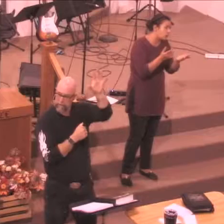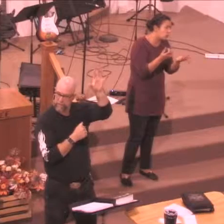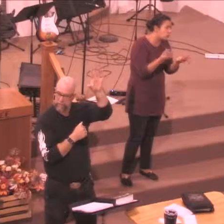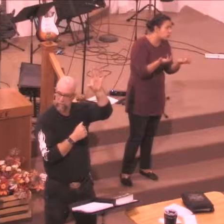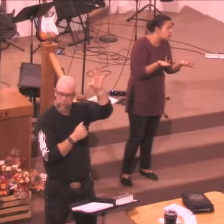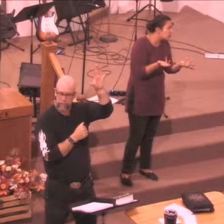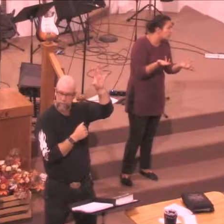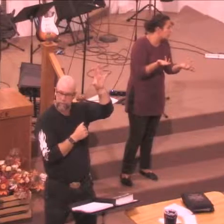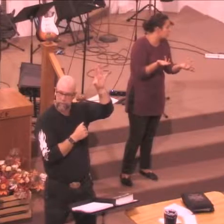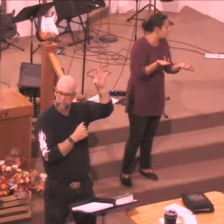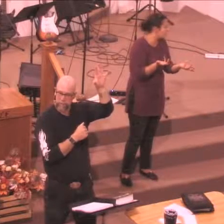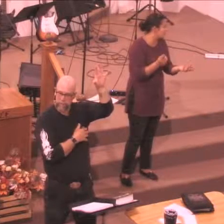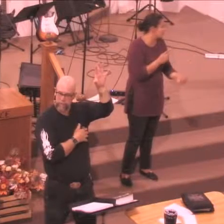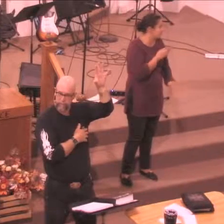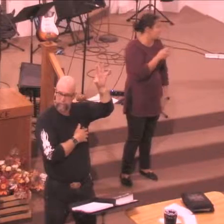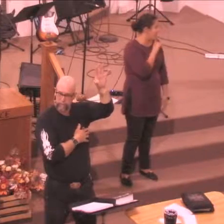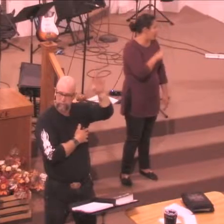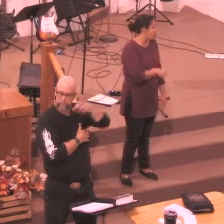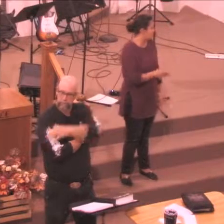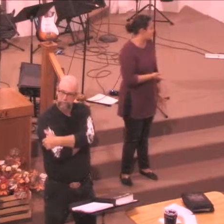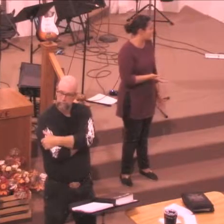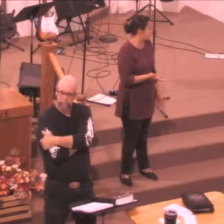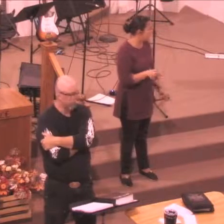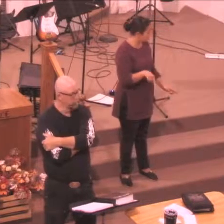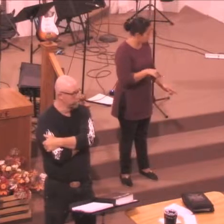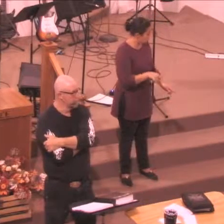You ever ask God questions and don't get answers?